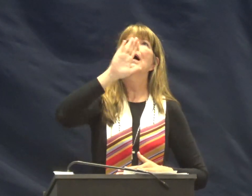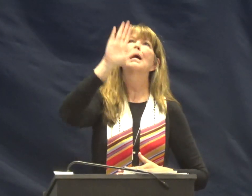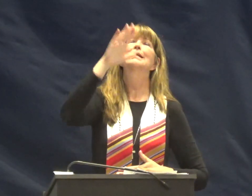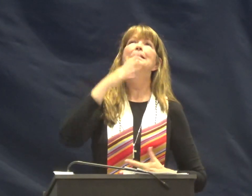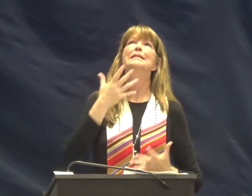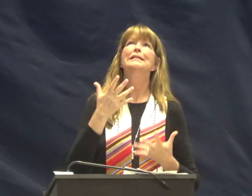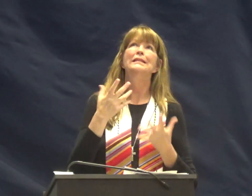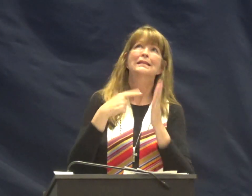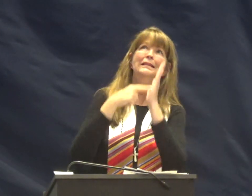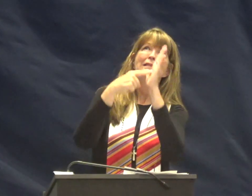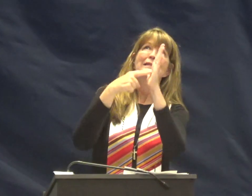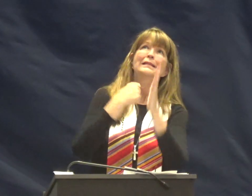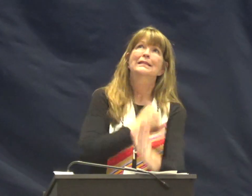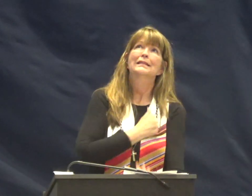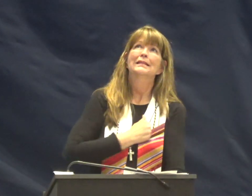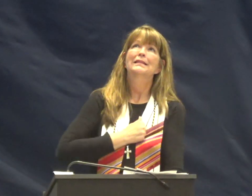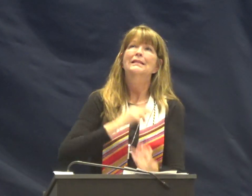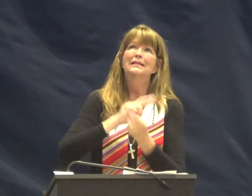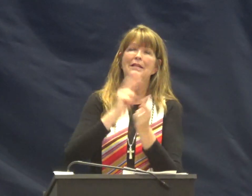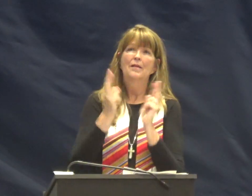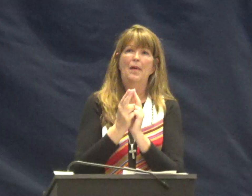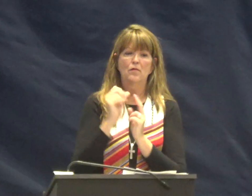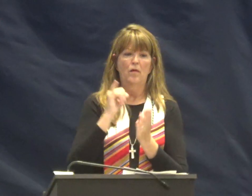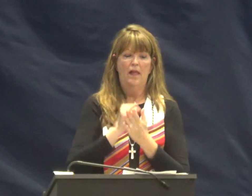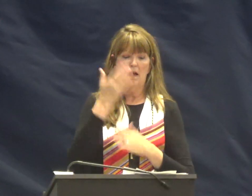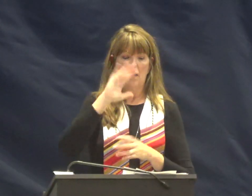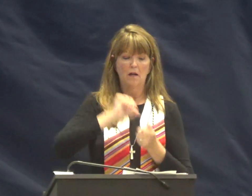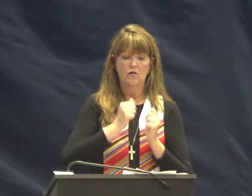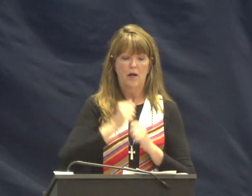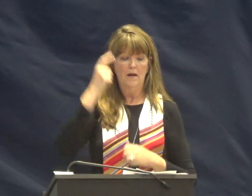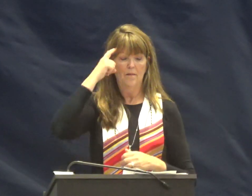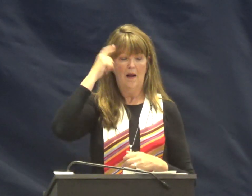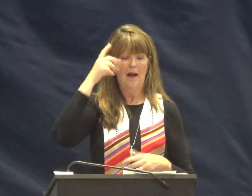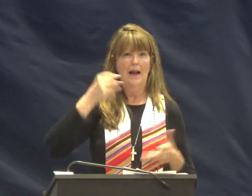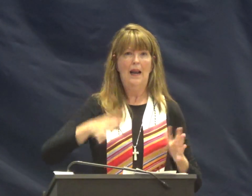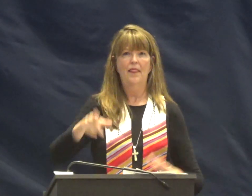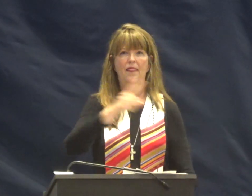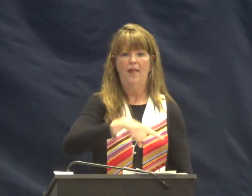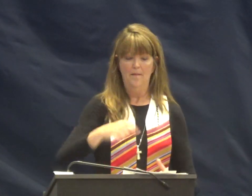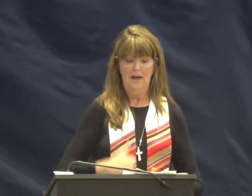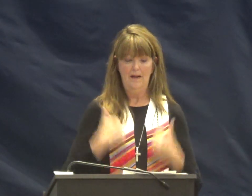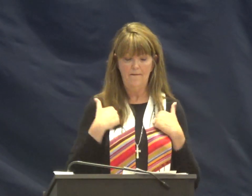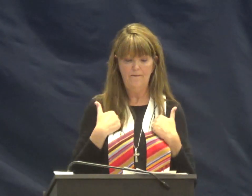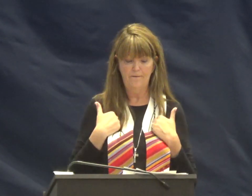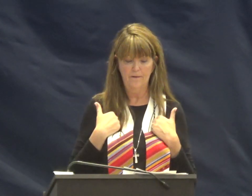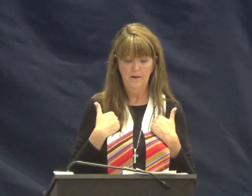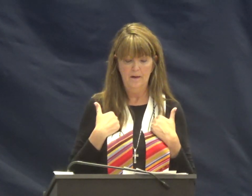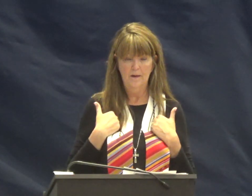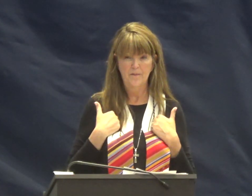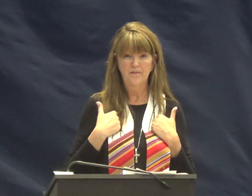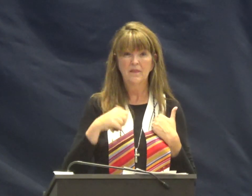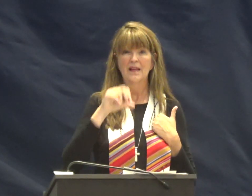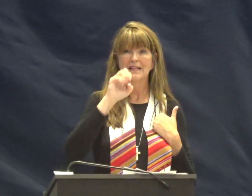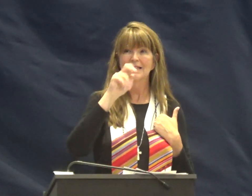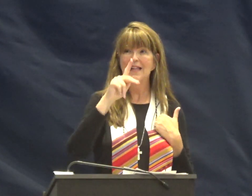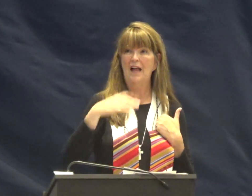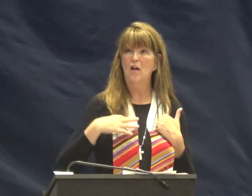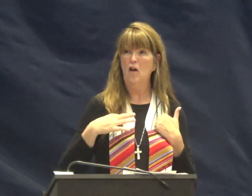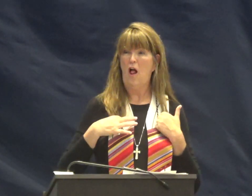because they were trying to please God and show that they were truly sorry and were repenting of their thoughts and